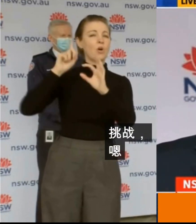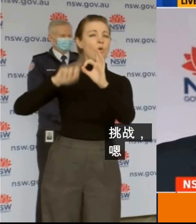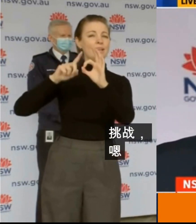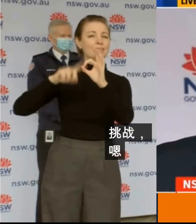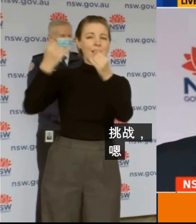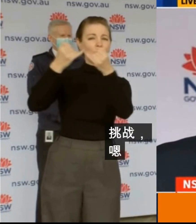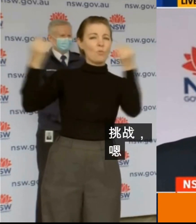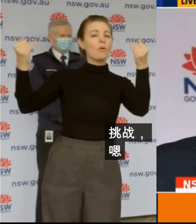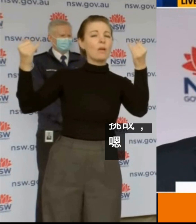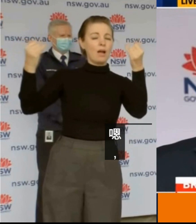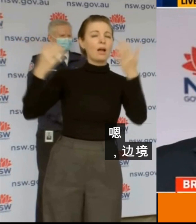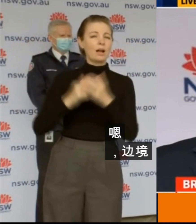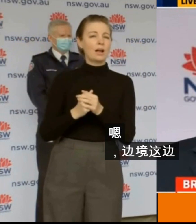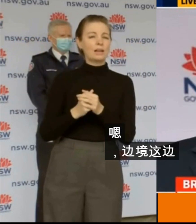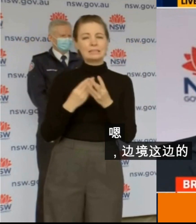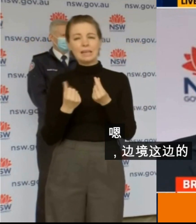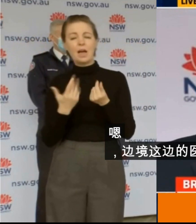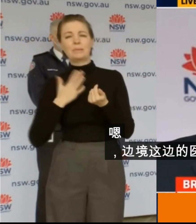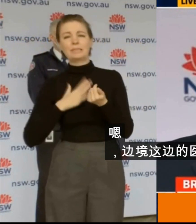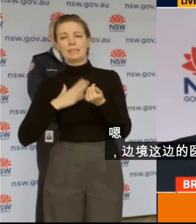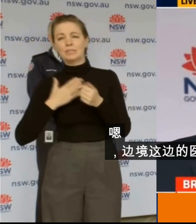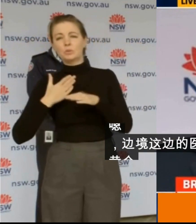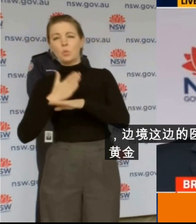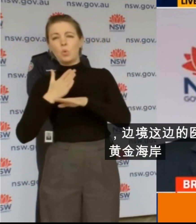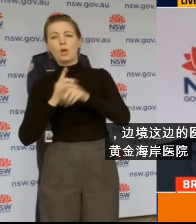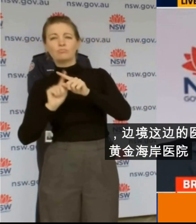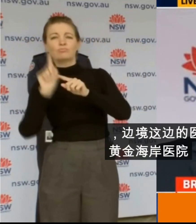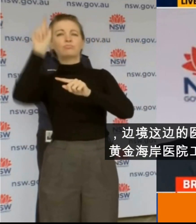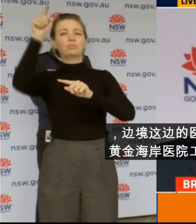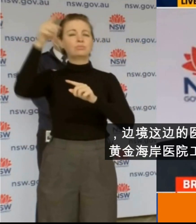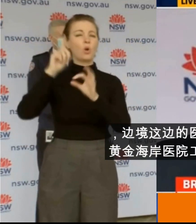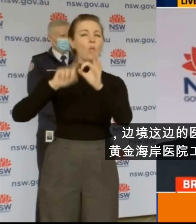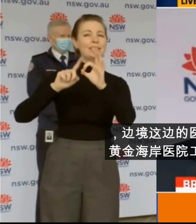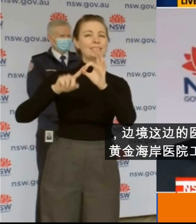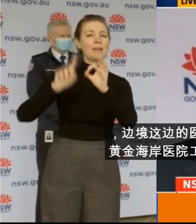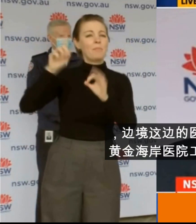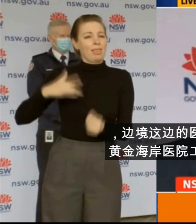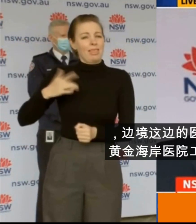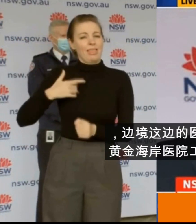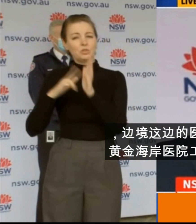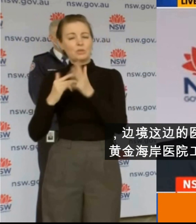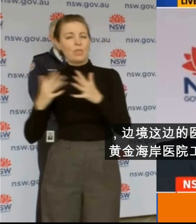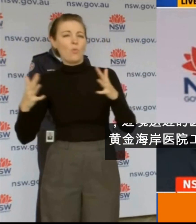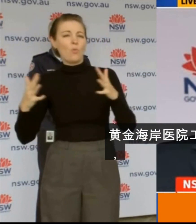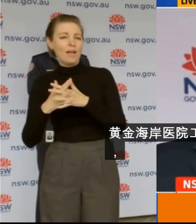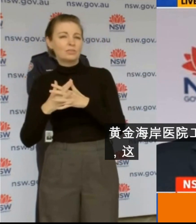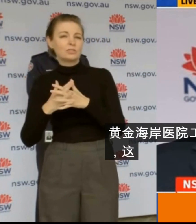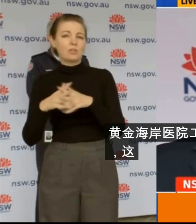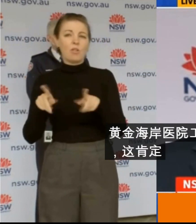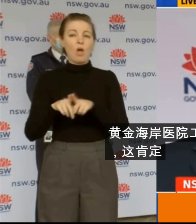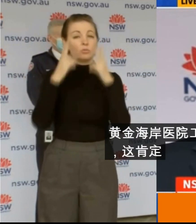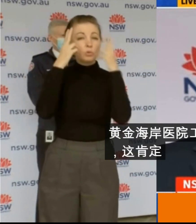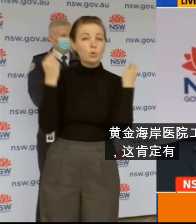are medical staff who are on this side of the border who work at the Gold Coast Hospital and vice versa, and